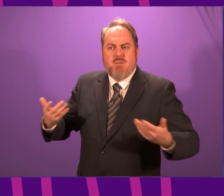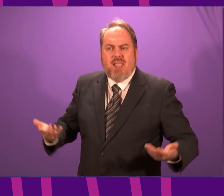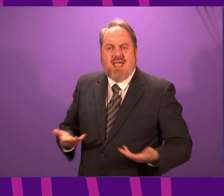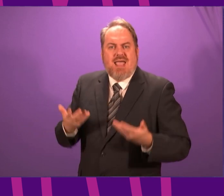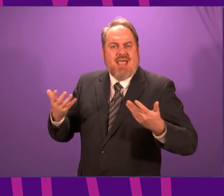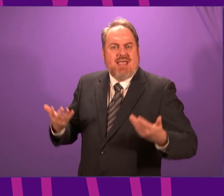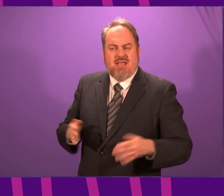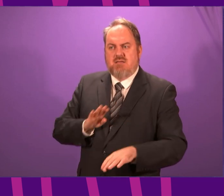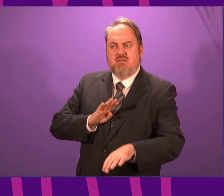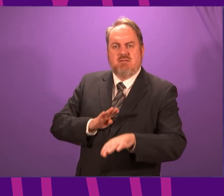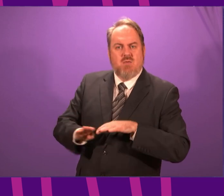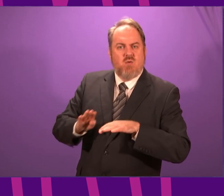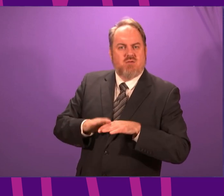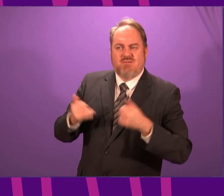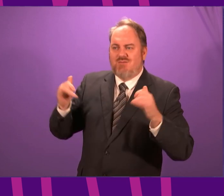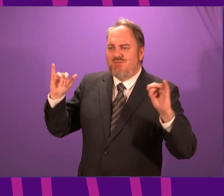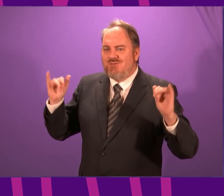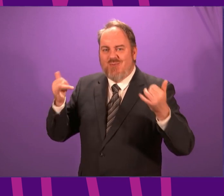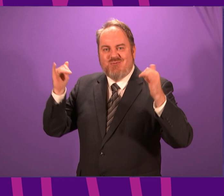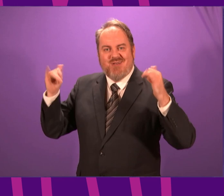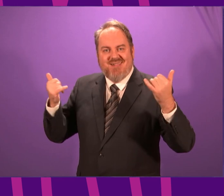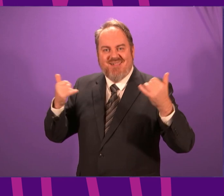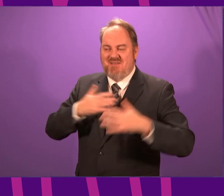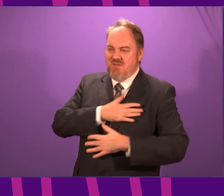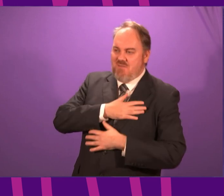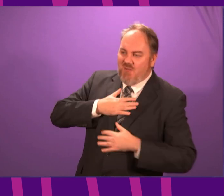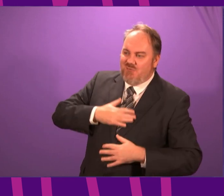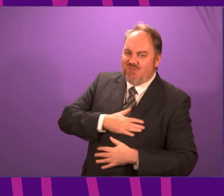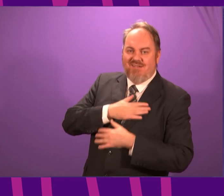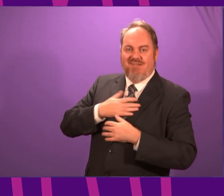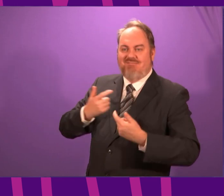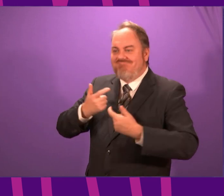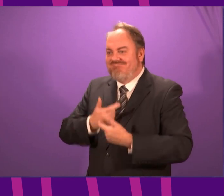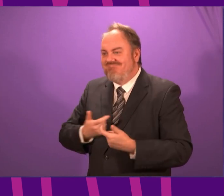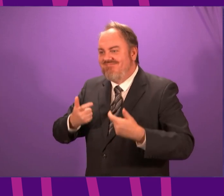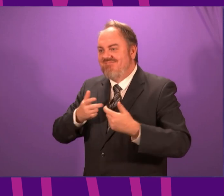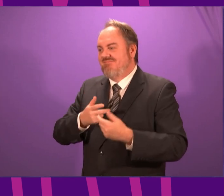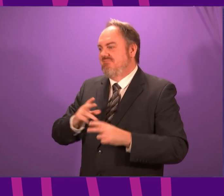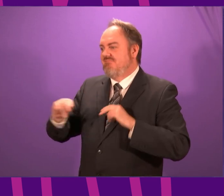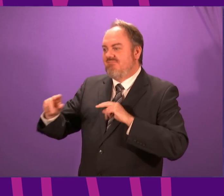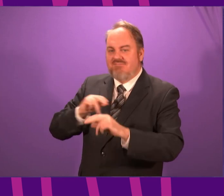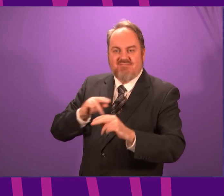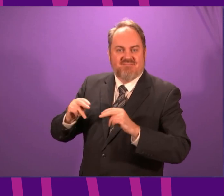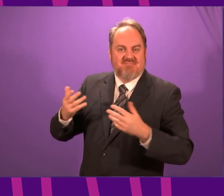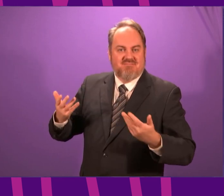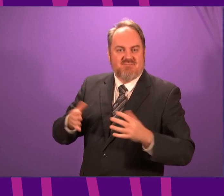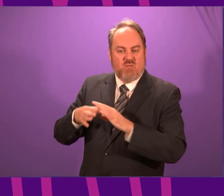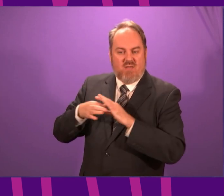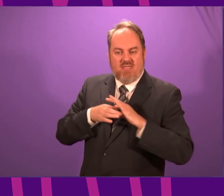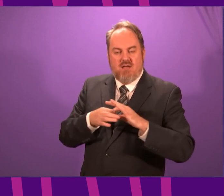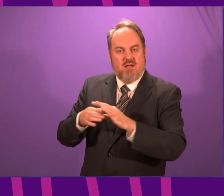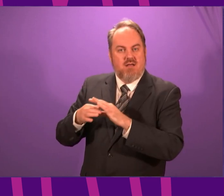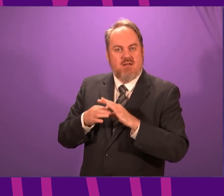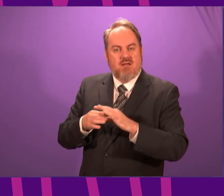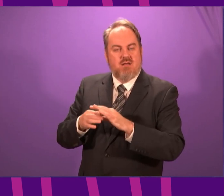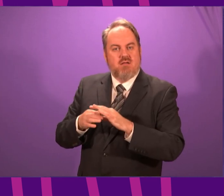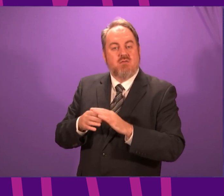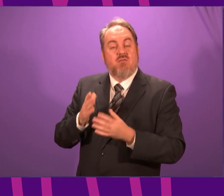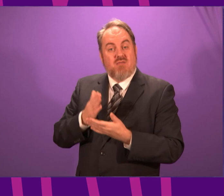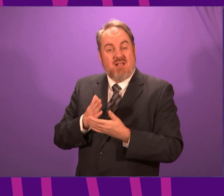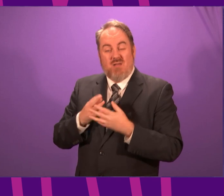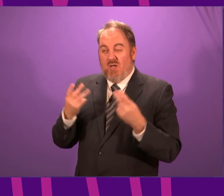and it's the socialising and emotional benefits for people as well. So I think the best thing here is the hope that tier levels can